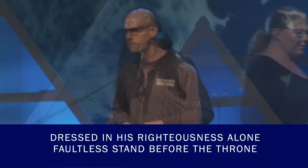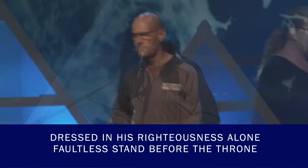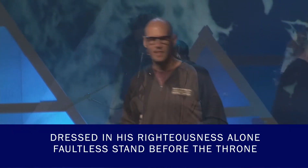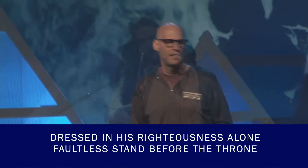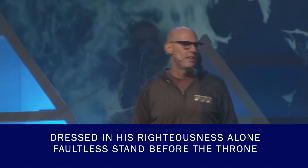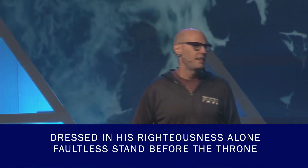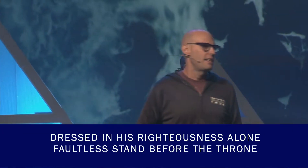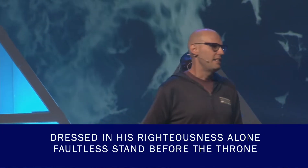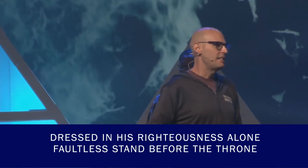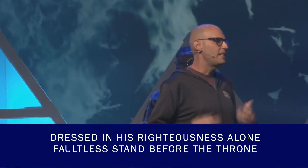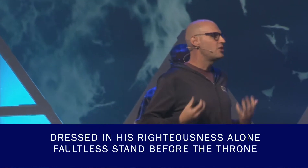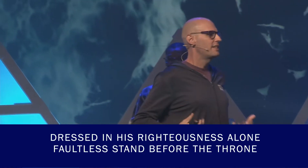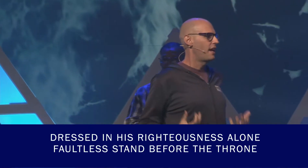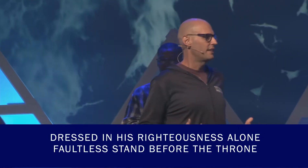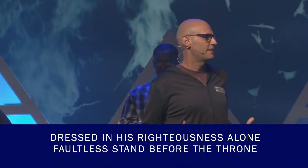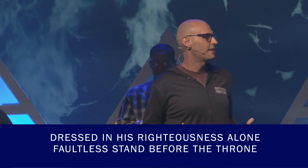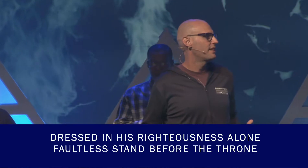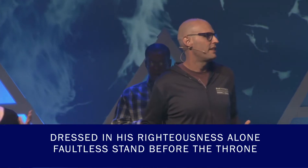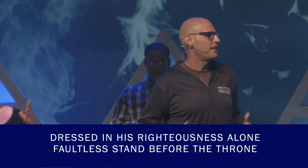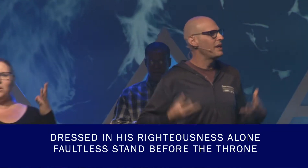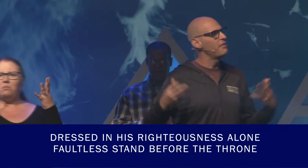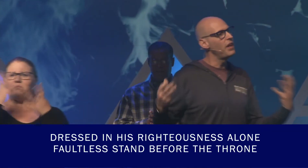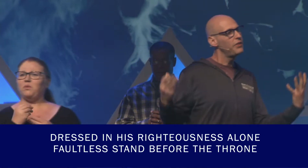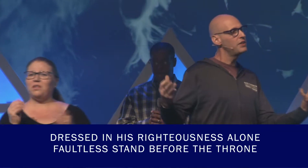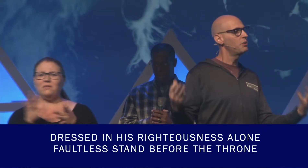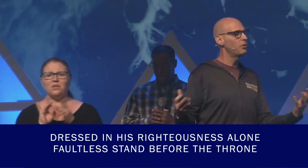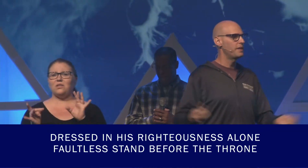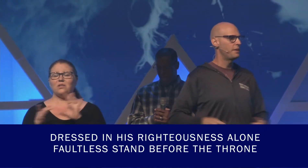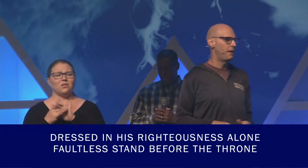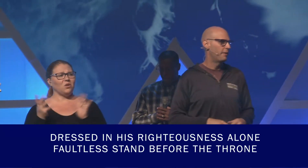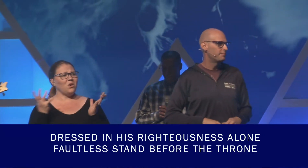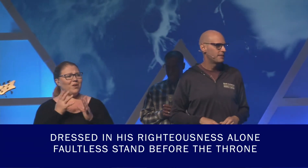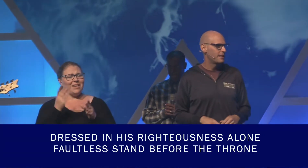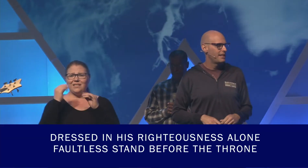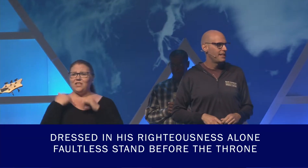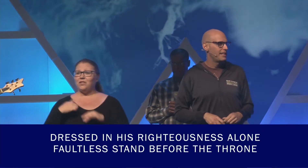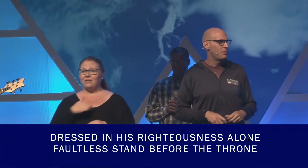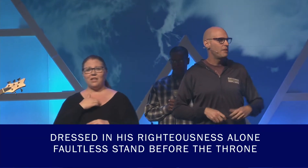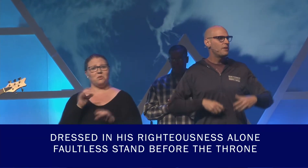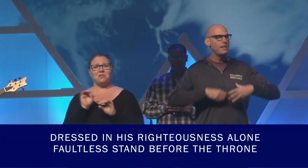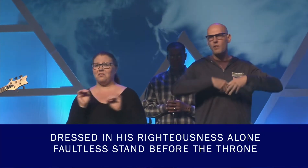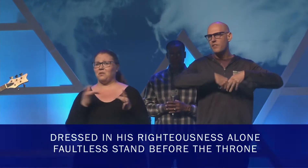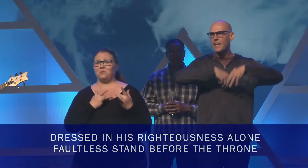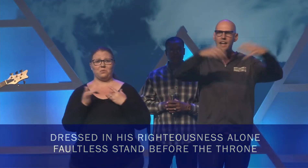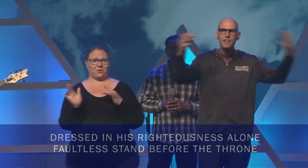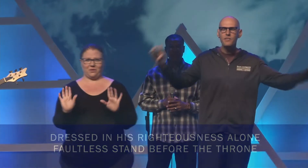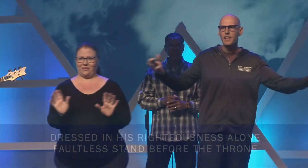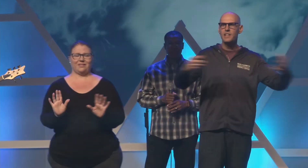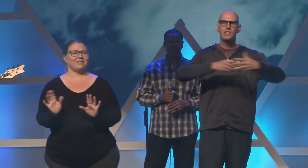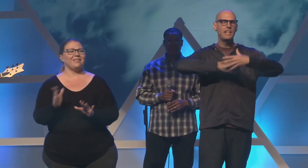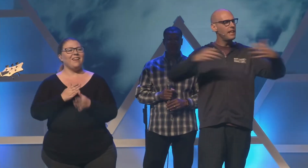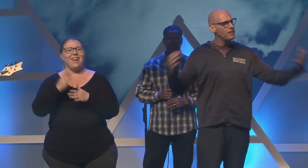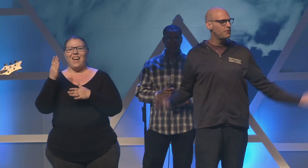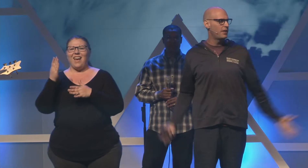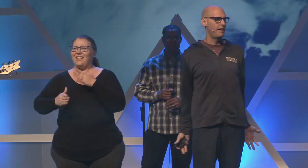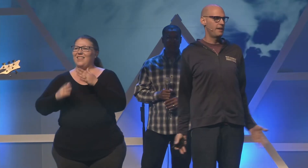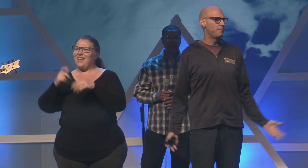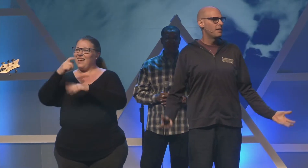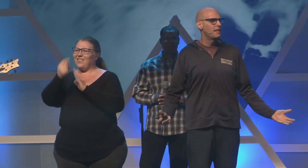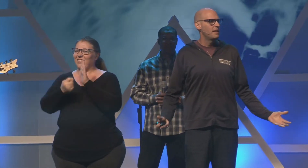imagery. And it teaches us that we have nothing to worry about. That even at the end of the age, at the end